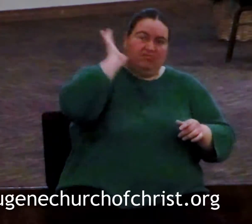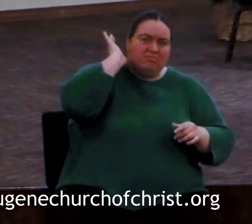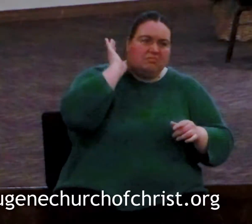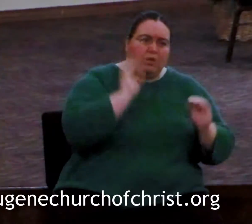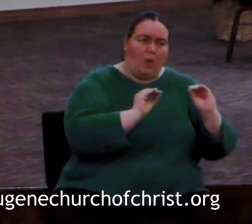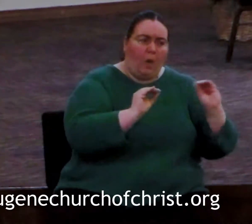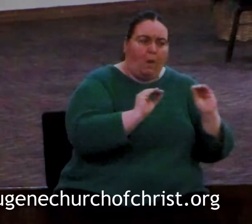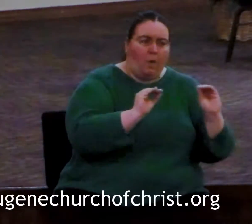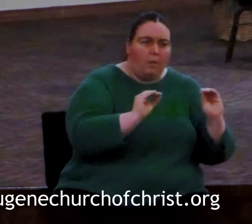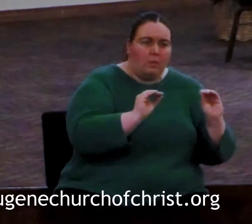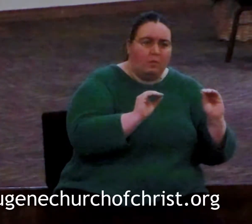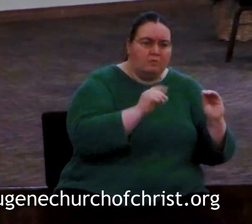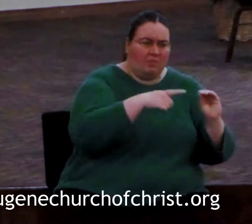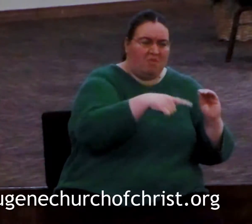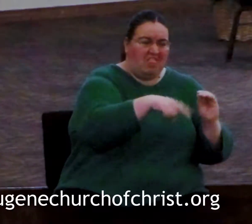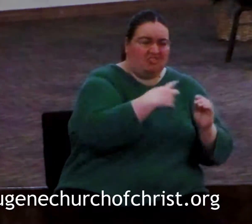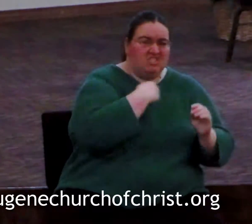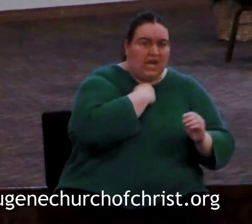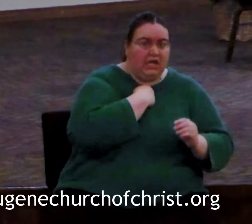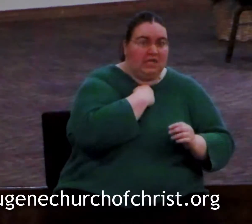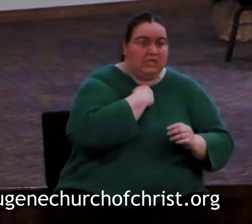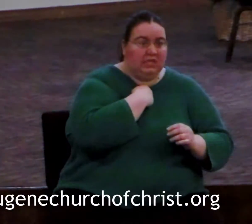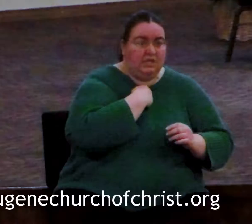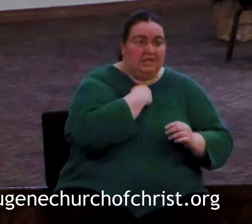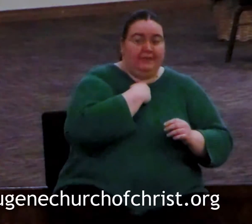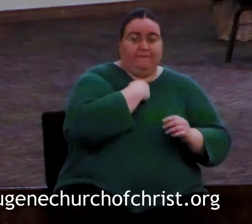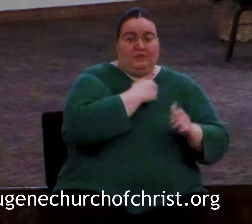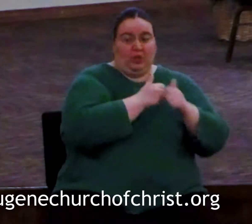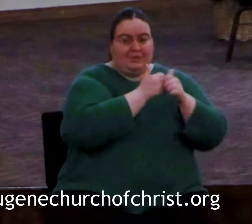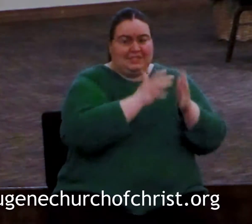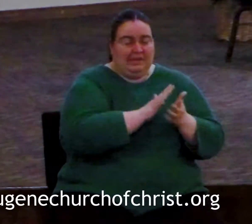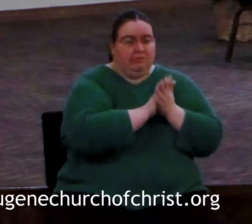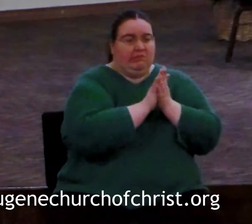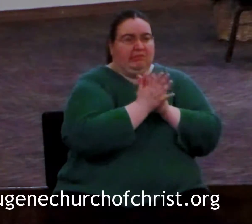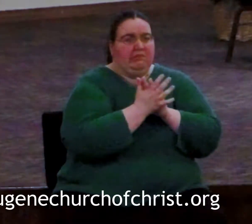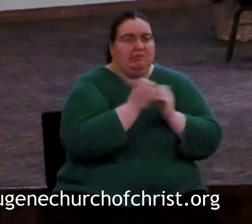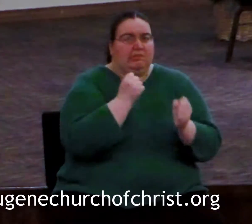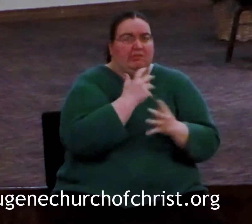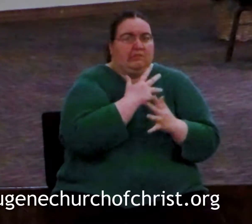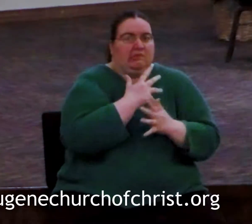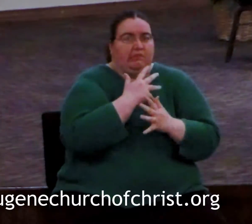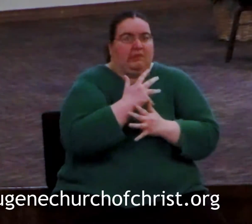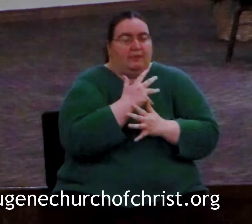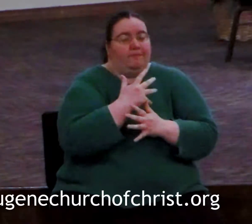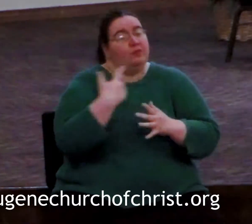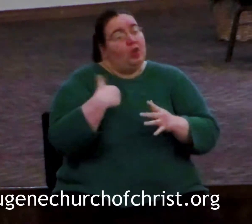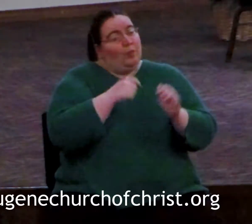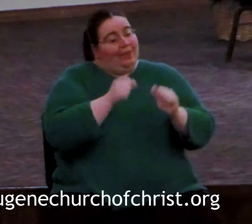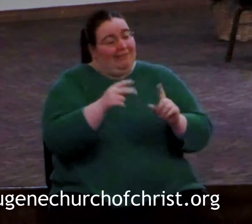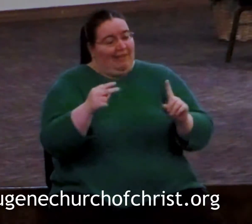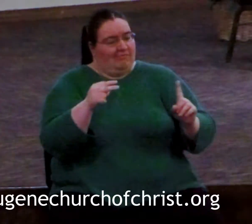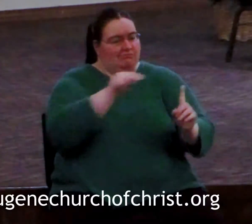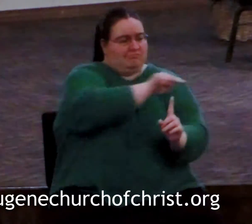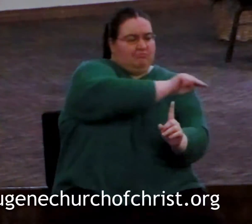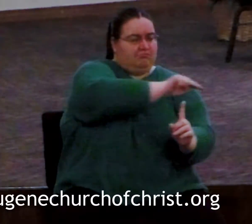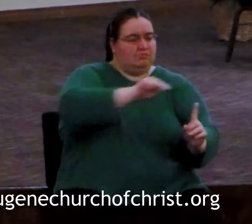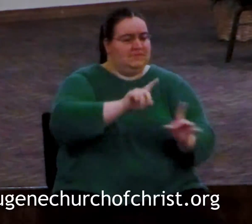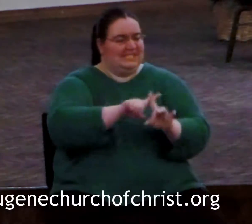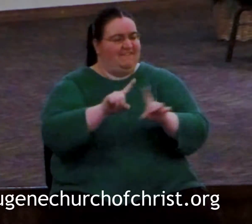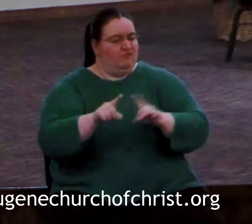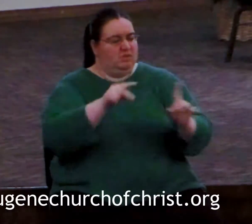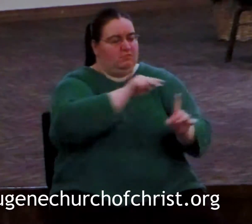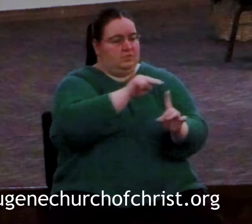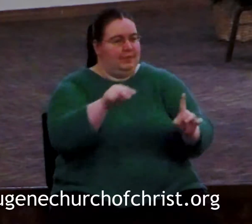storm, a fear begins to develop. Now, there are different ways we can look at this story. We can take it as just on its